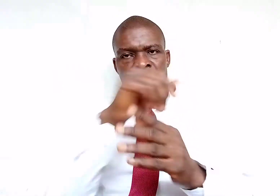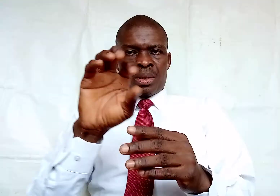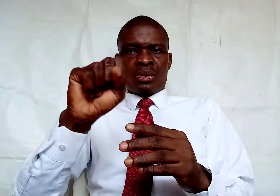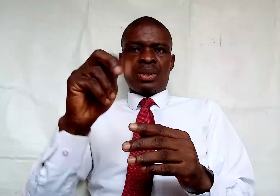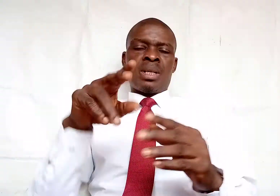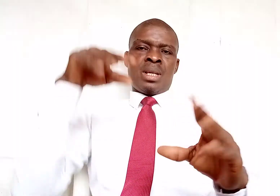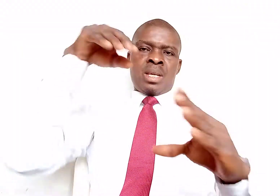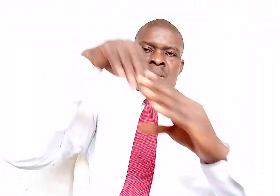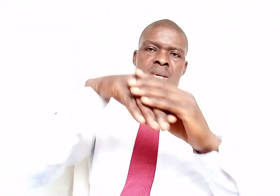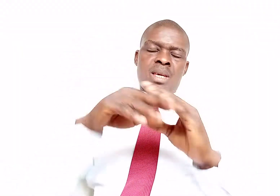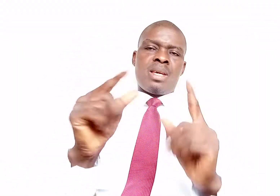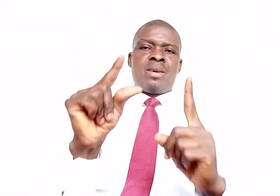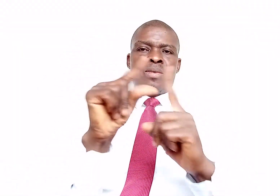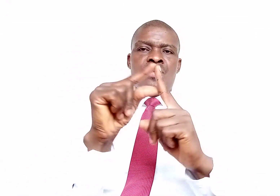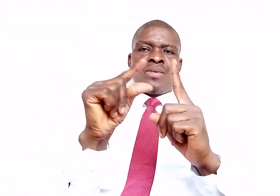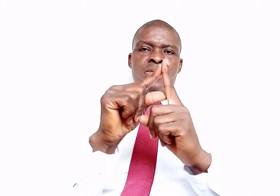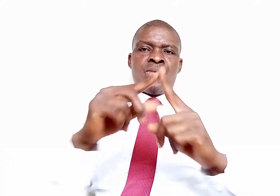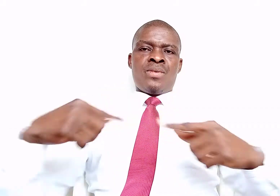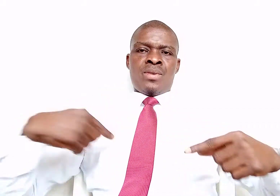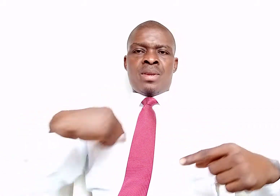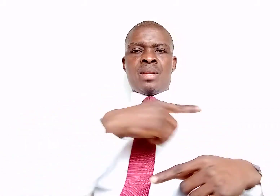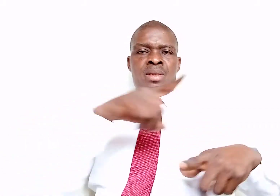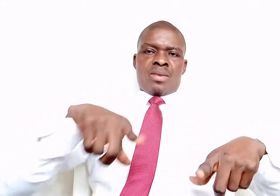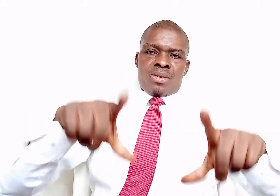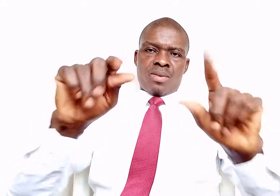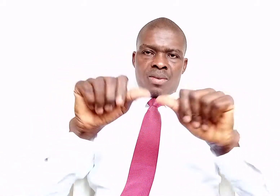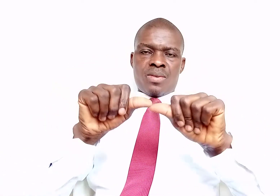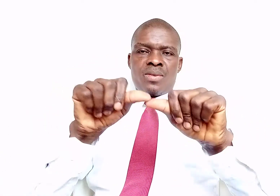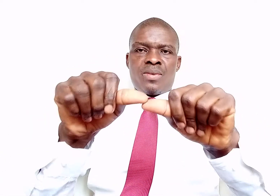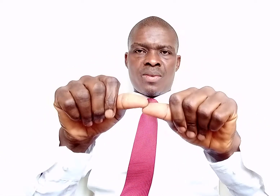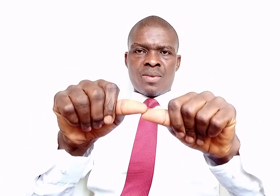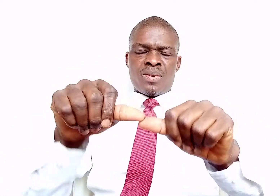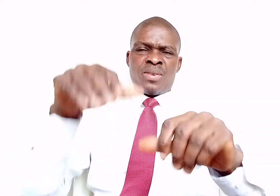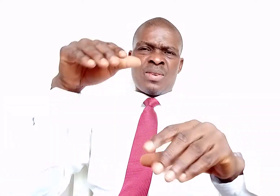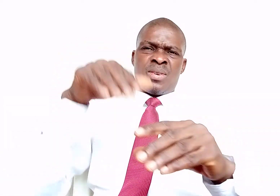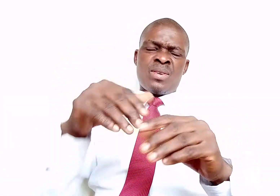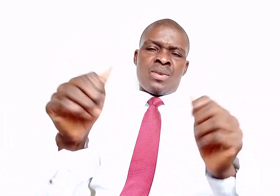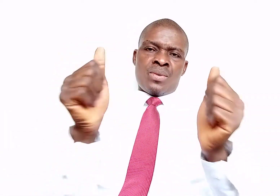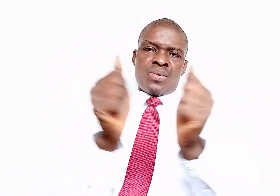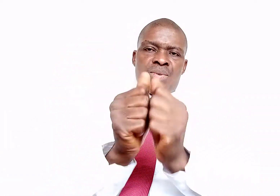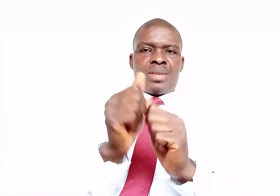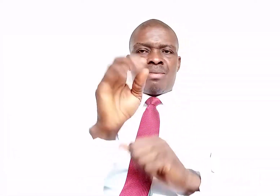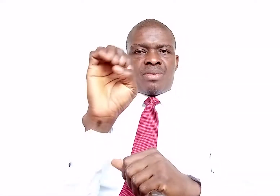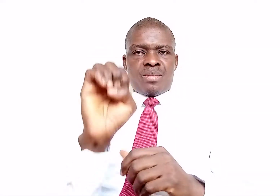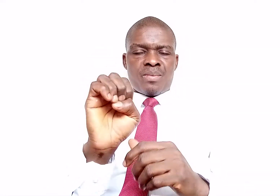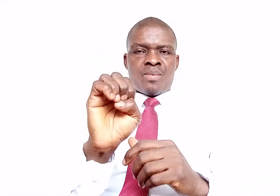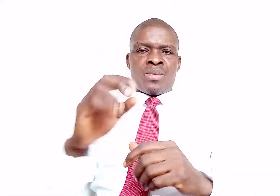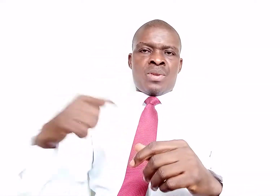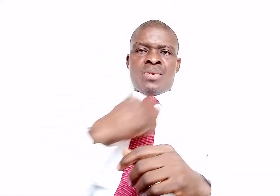words. Let us continue. Let's continue with E. We have it in